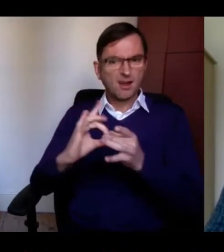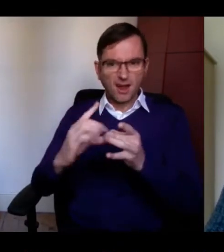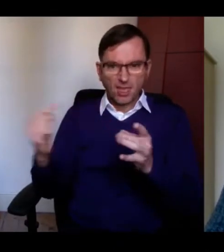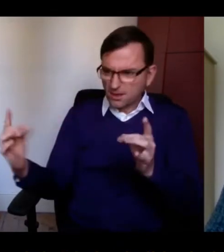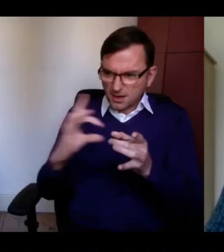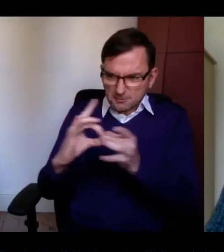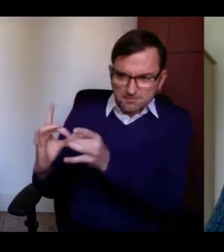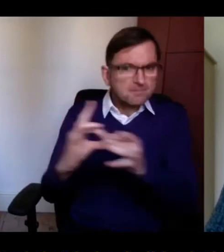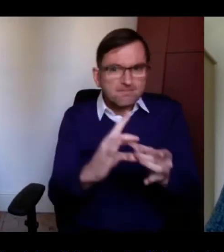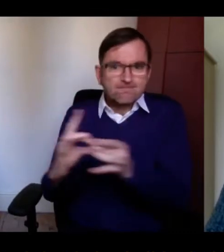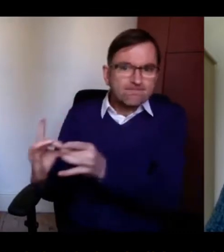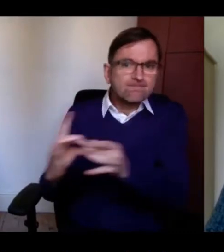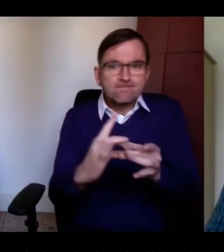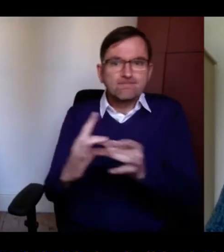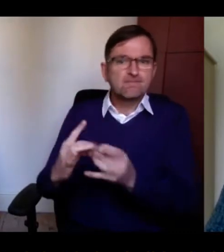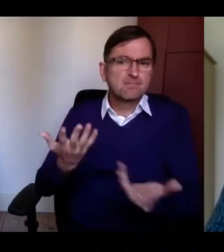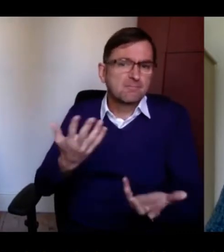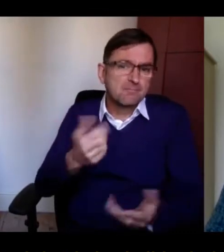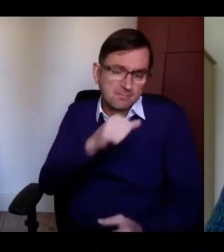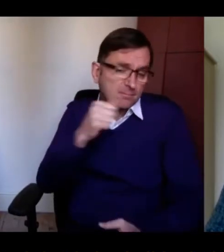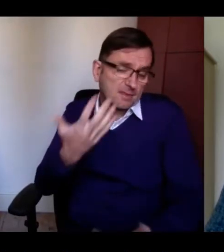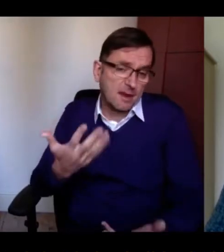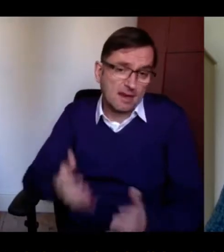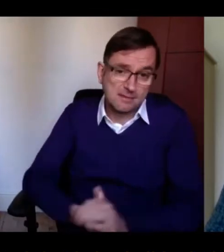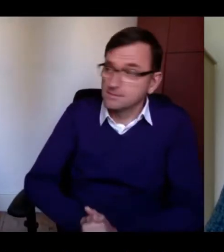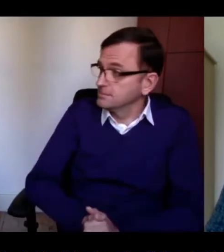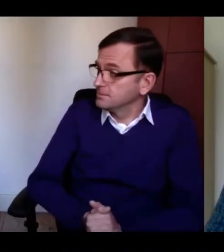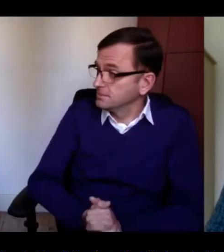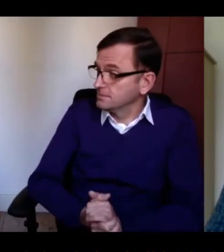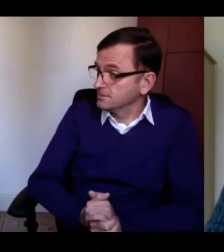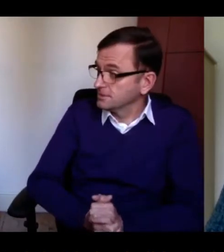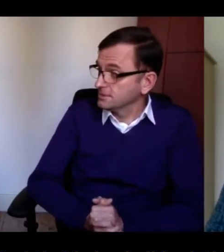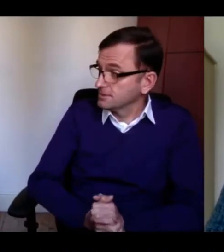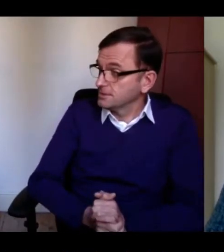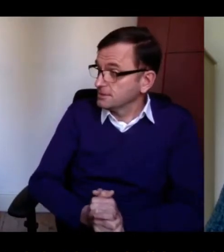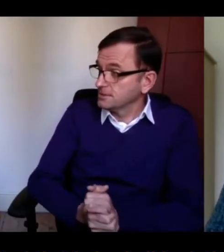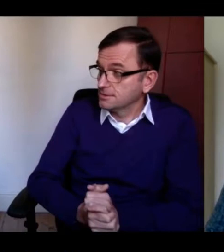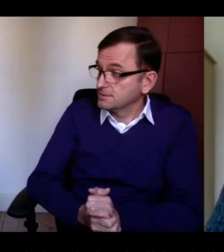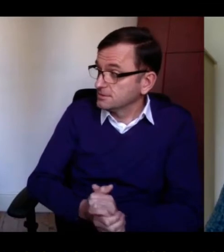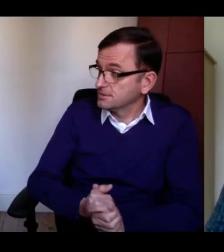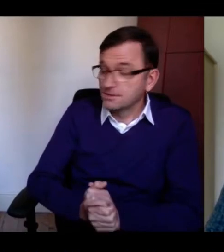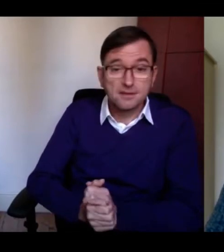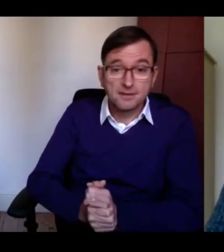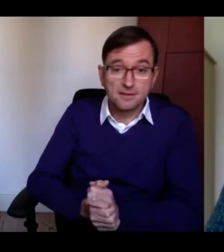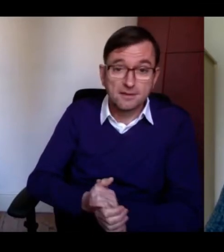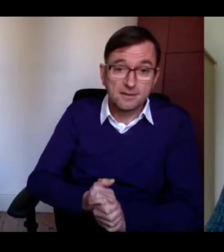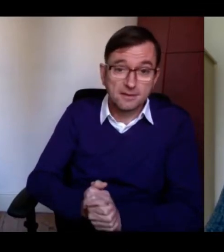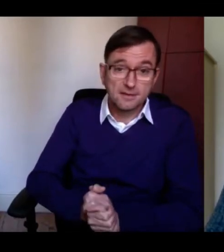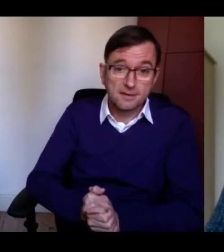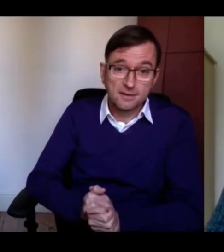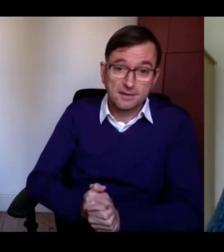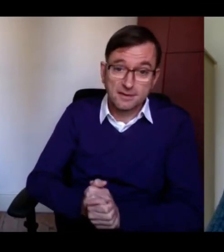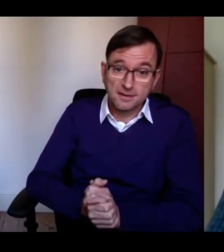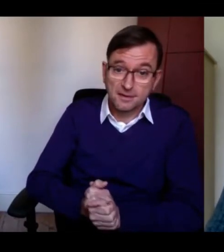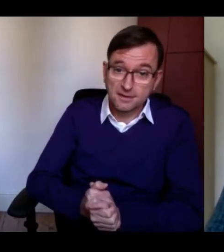means by that. And that sort of helps relationships, build relationships within families, which I think is good. Yeah. Yeah.